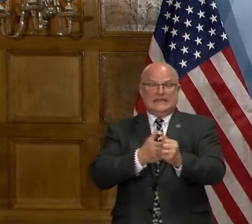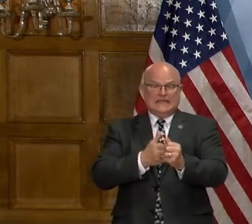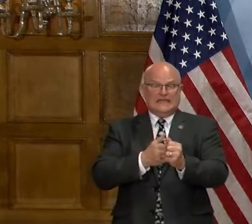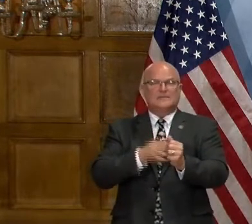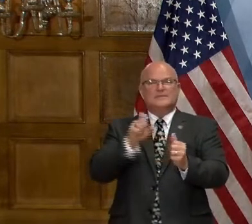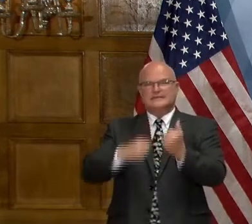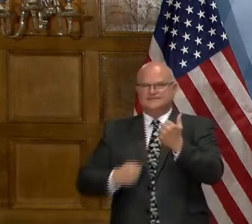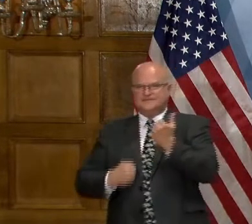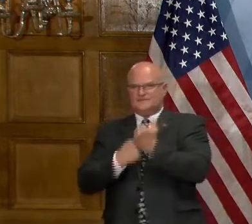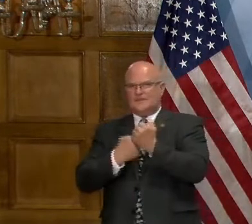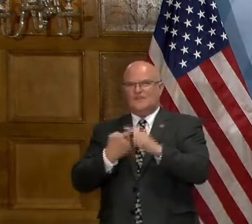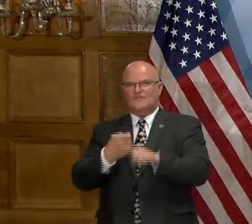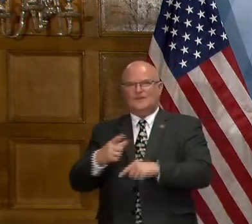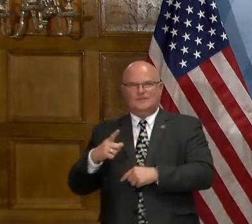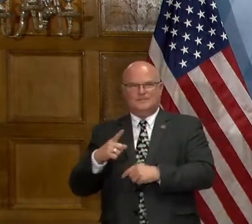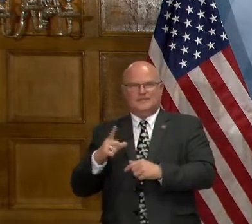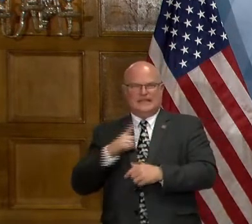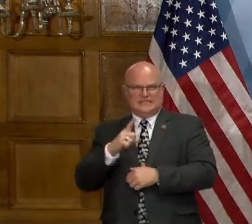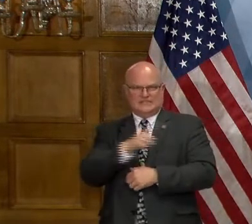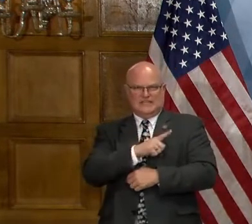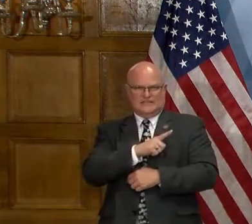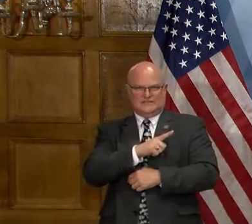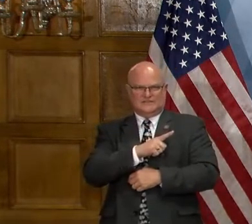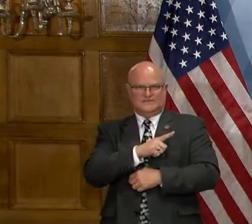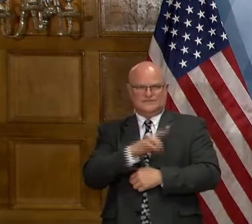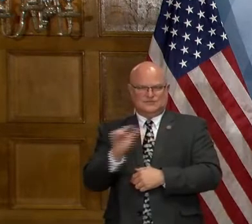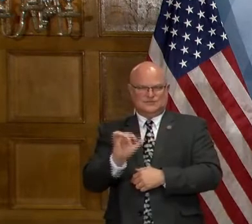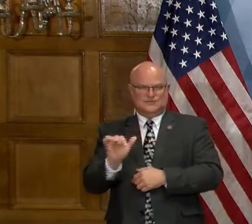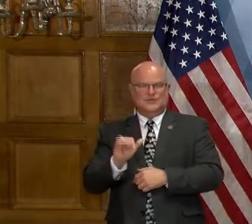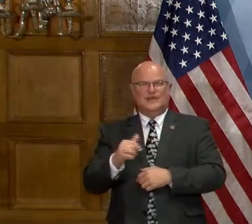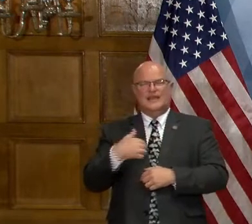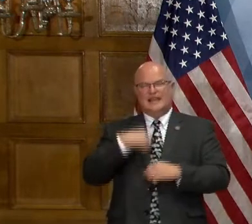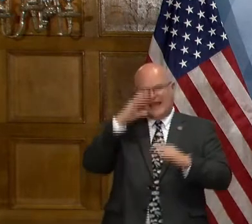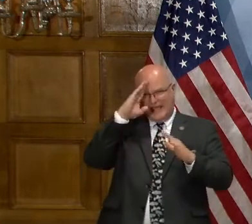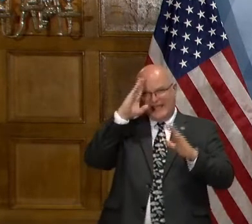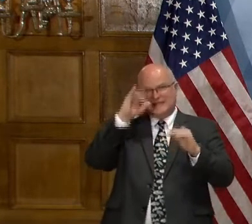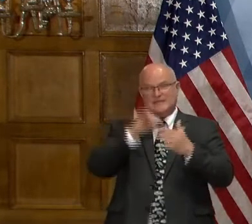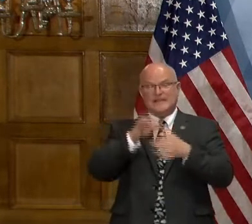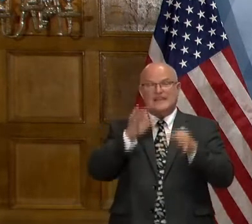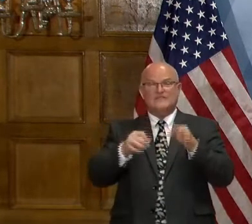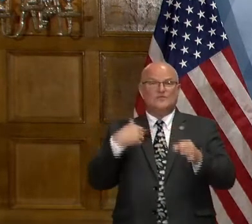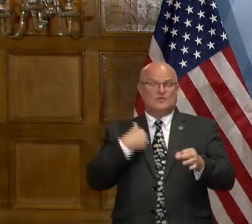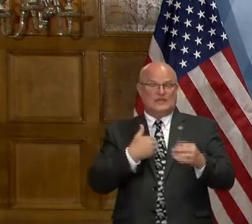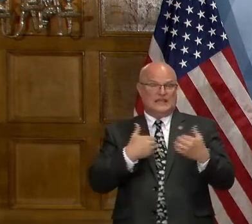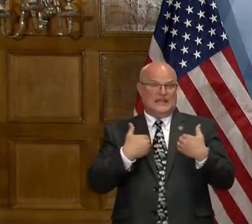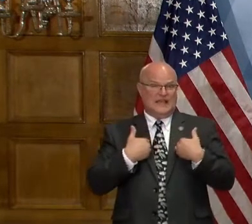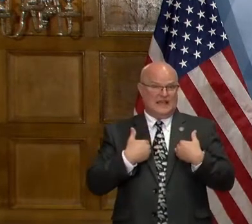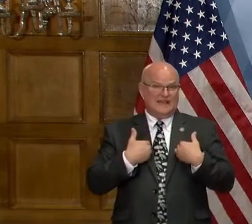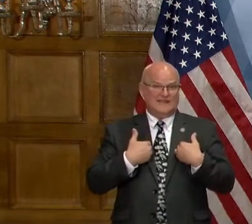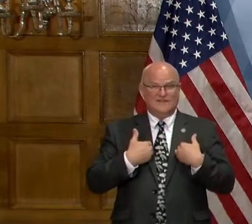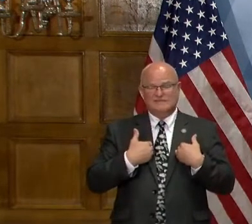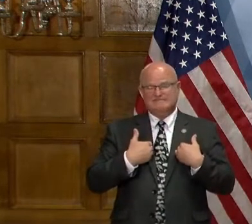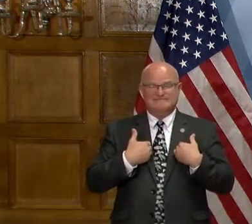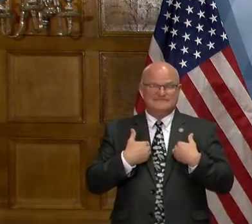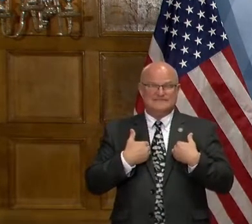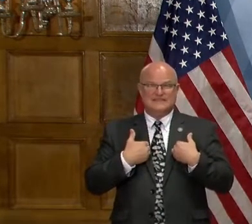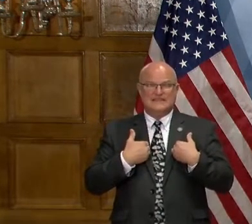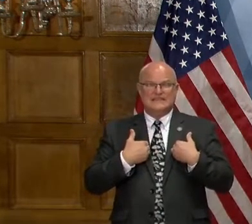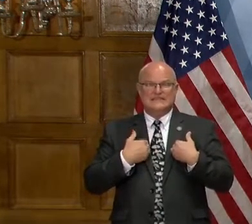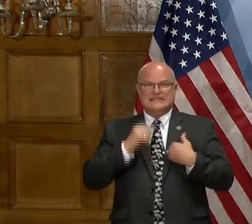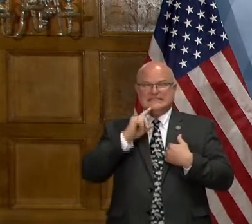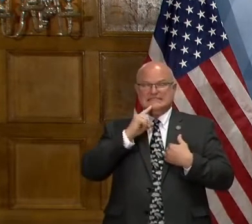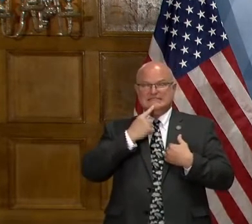support from the legislature in the final analysis. And I expect that if we have, you know, a